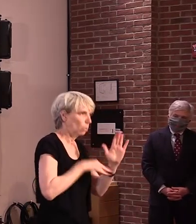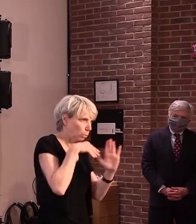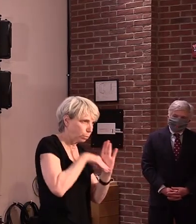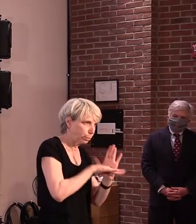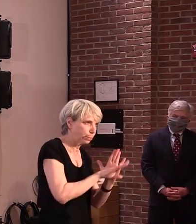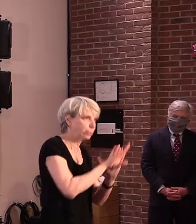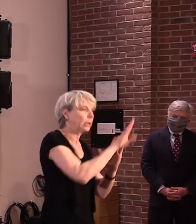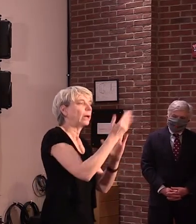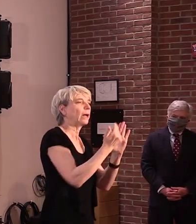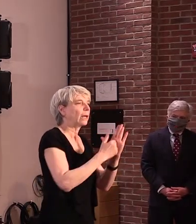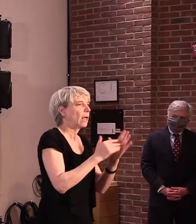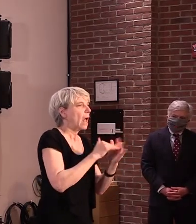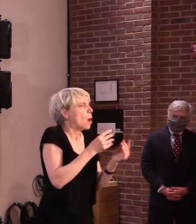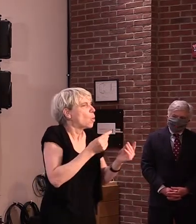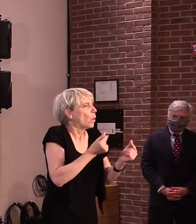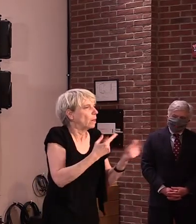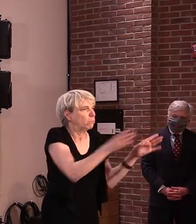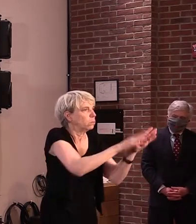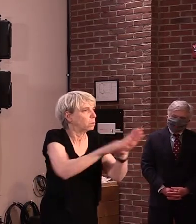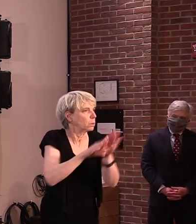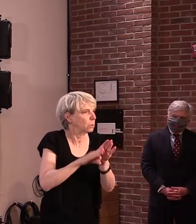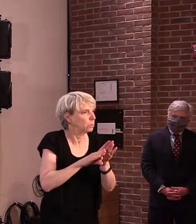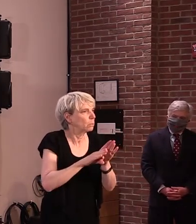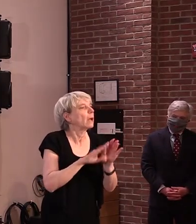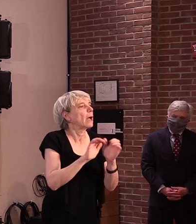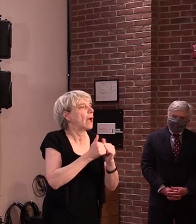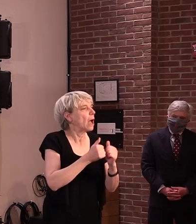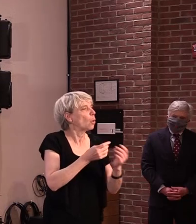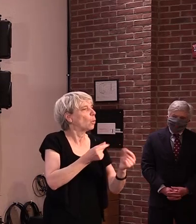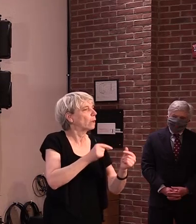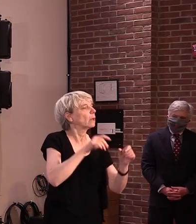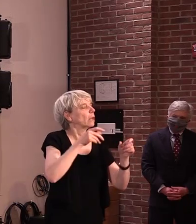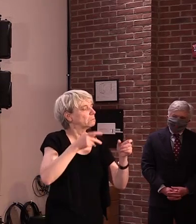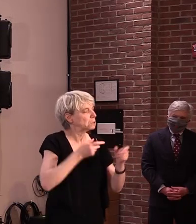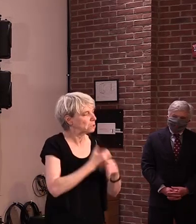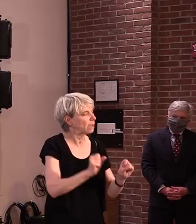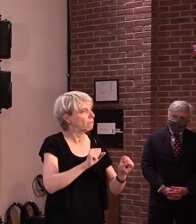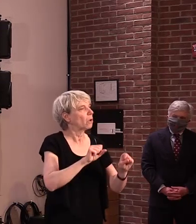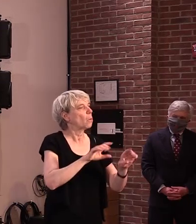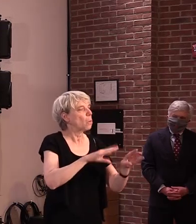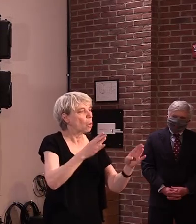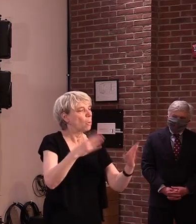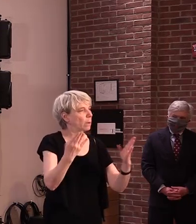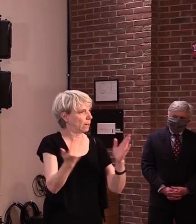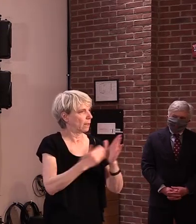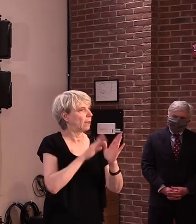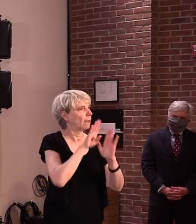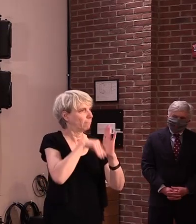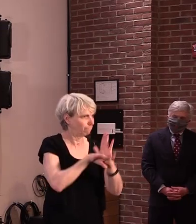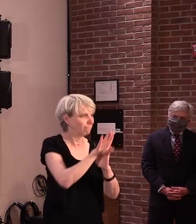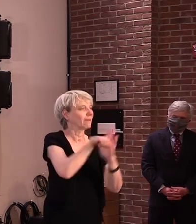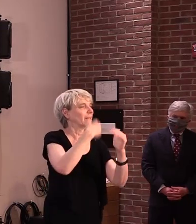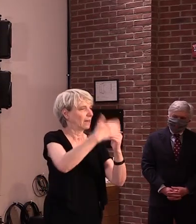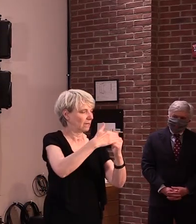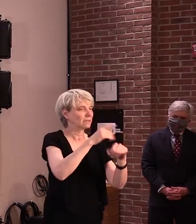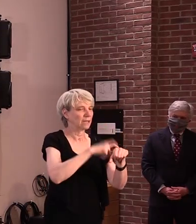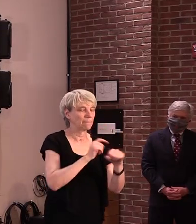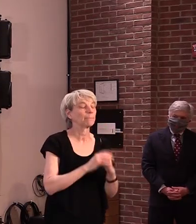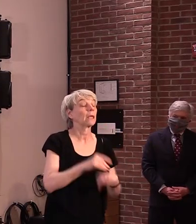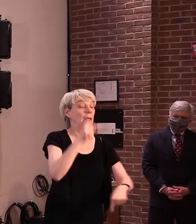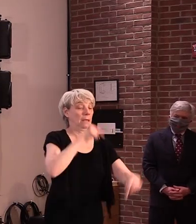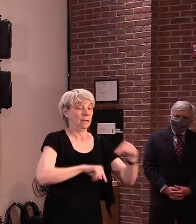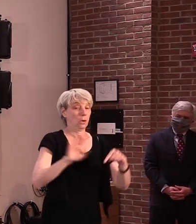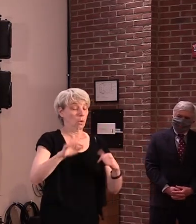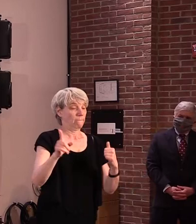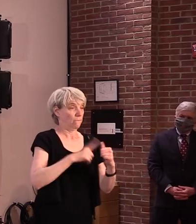them. With regard to the data, and just to review for everyone in case they forgot the first question, the